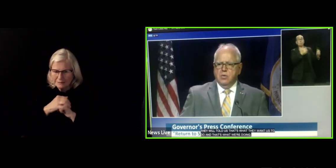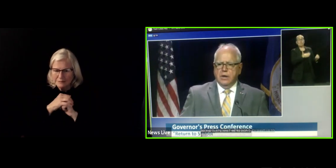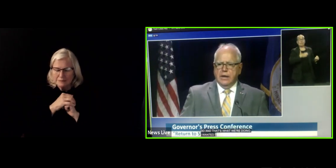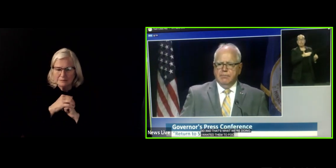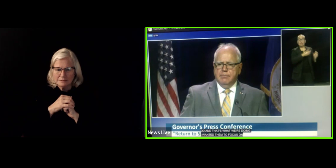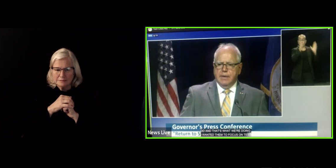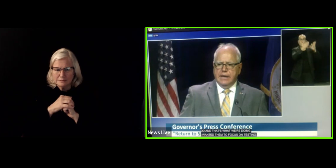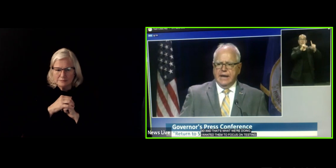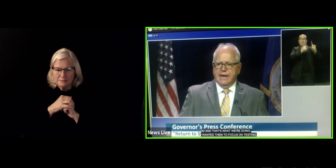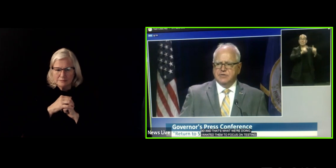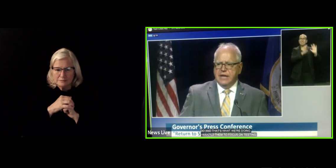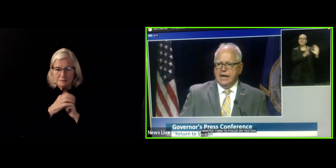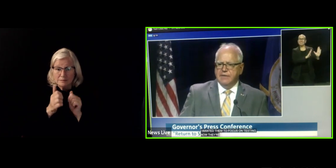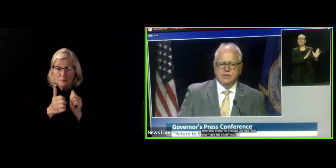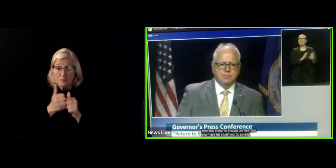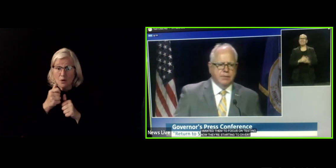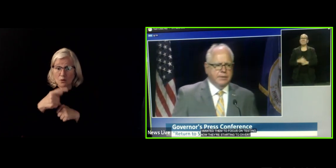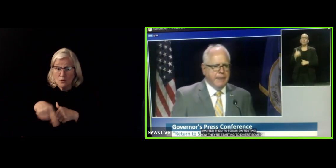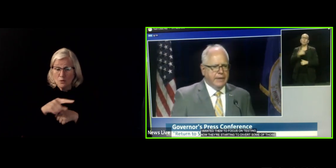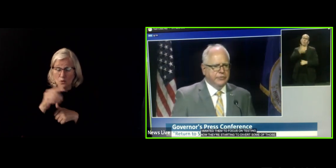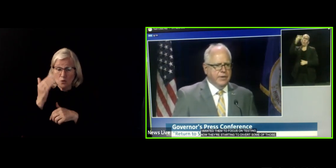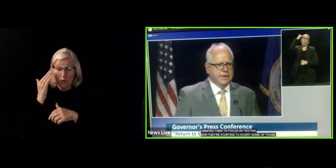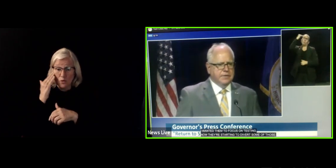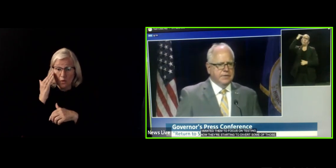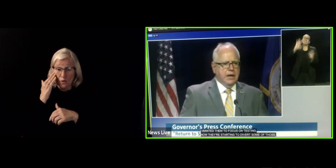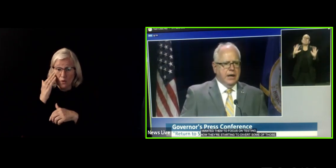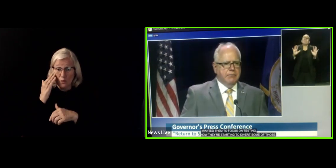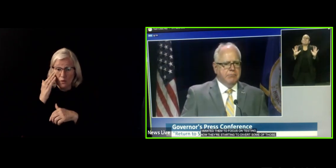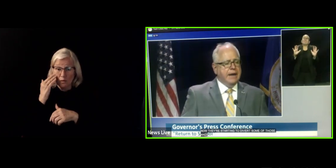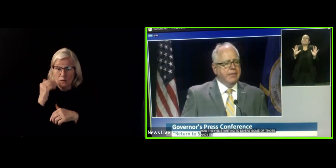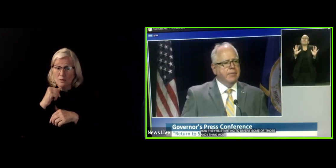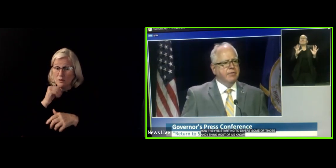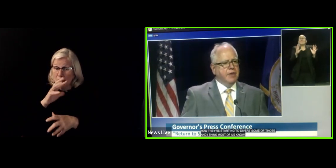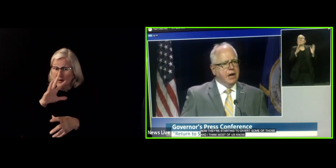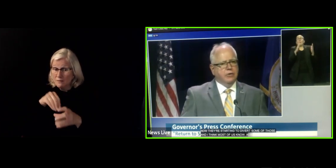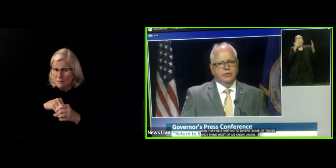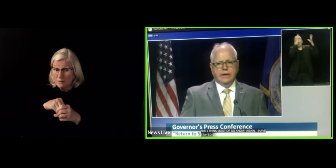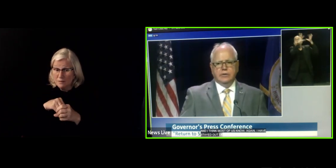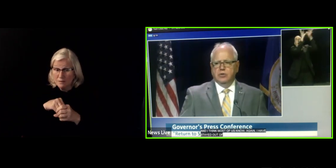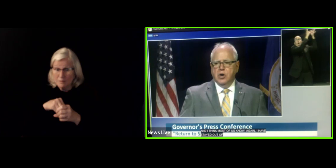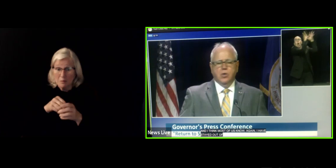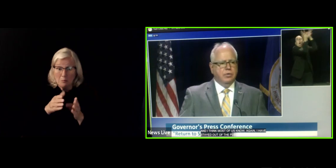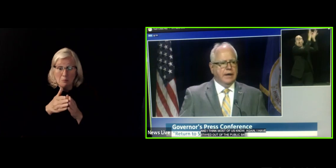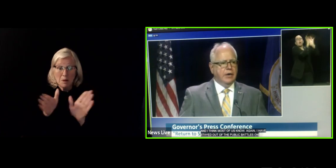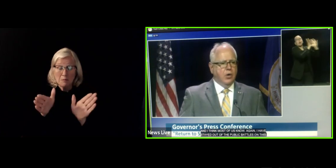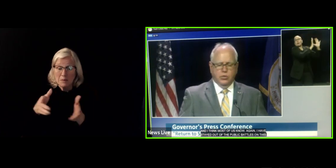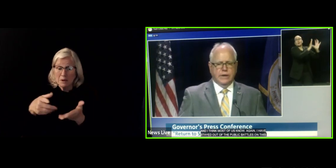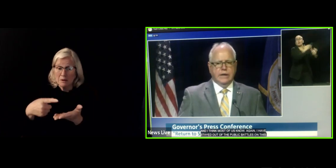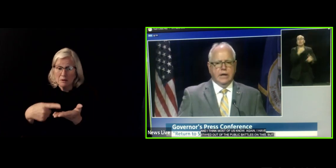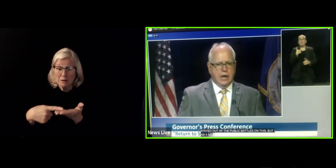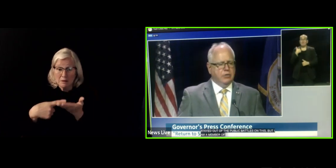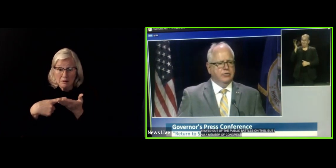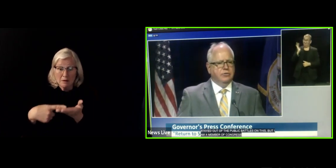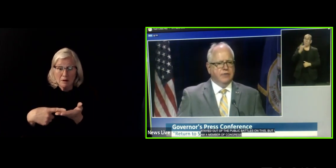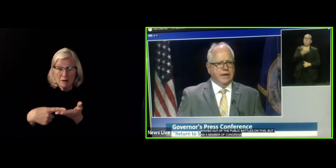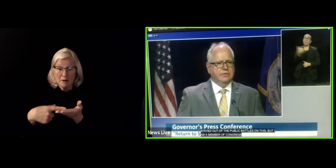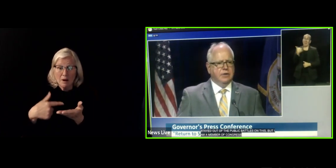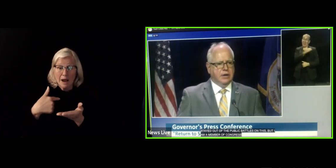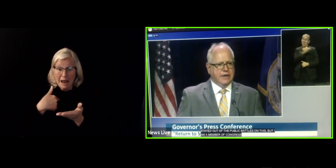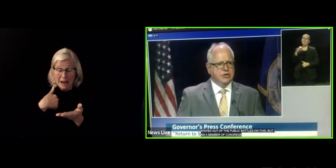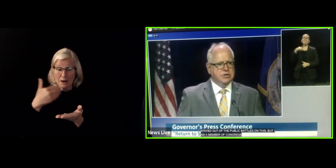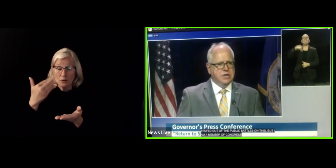know, again, I have stayed out of these public battles on this, but I am a member of Congress, and I do know that only Congress